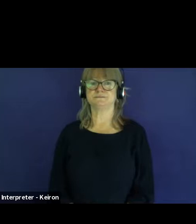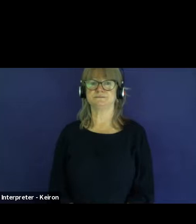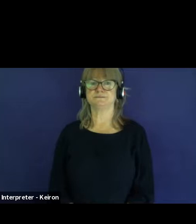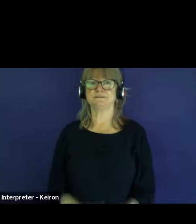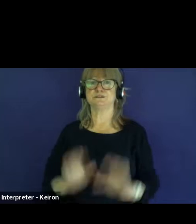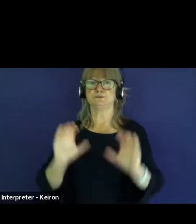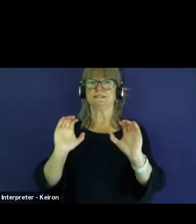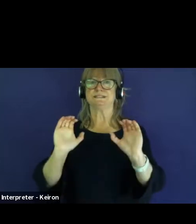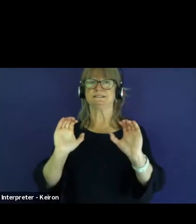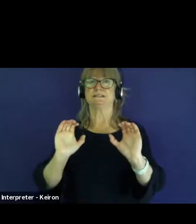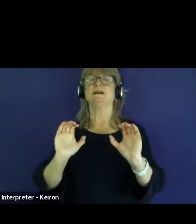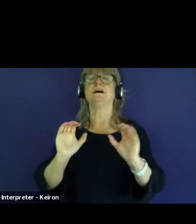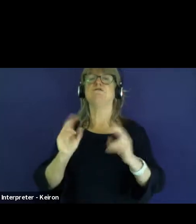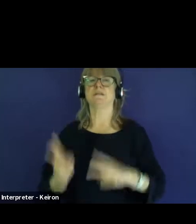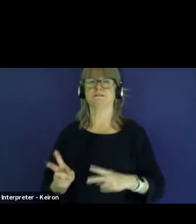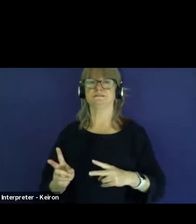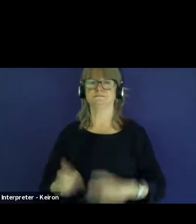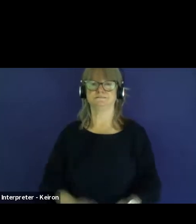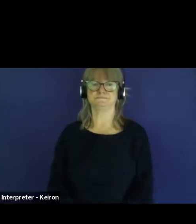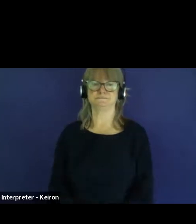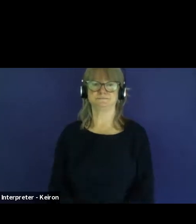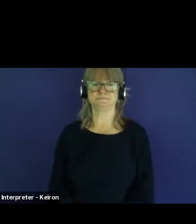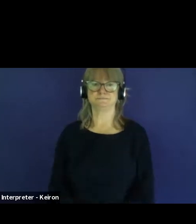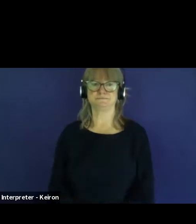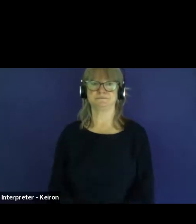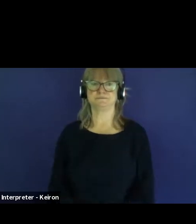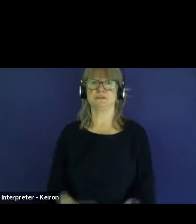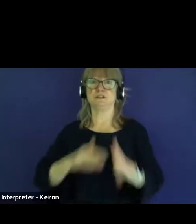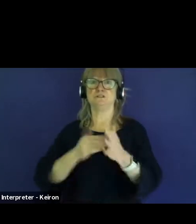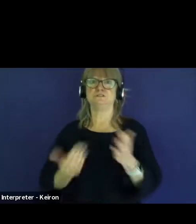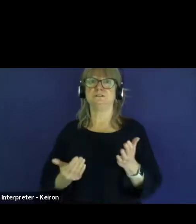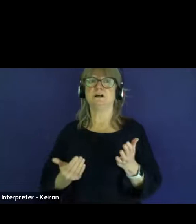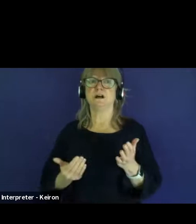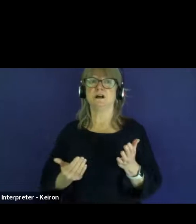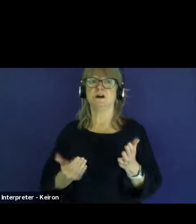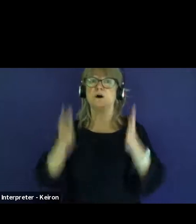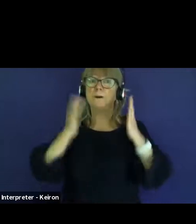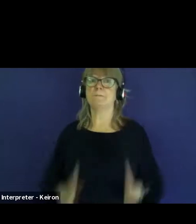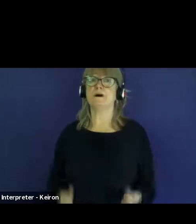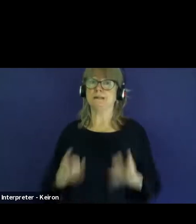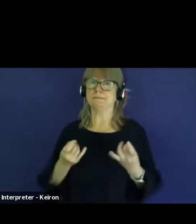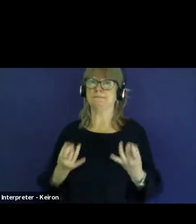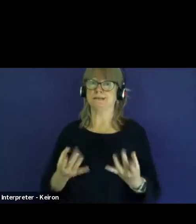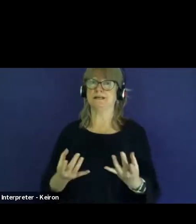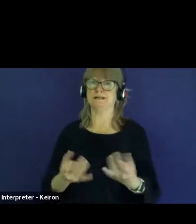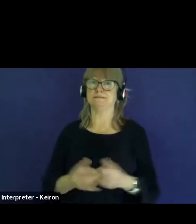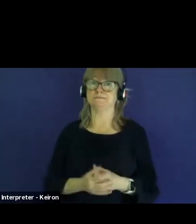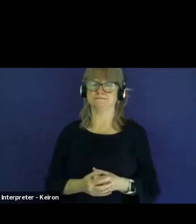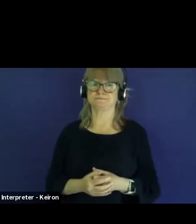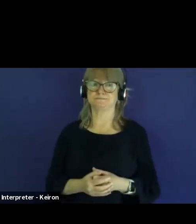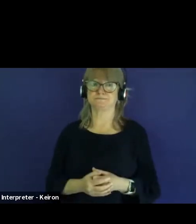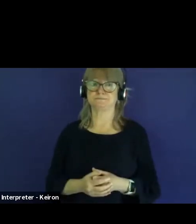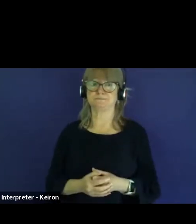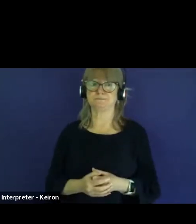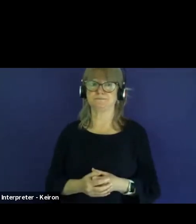Squeeze and relax. So now we've activated and got a bit of mobility through our limbs. We're going to do